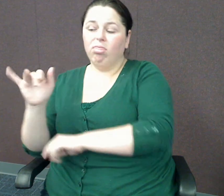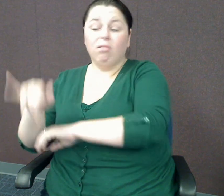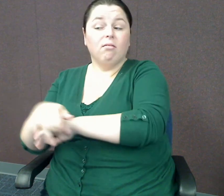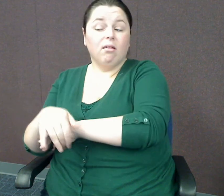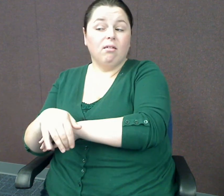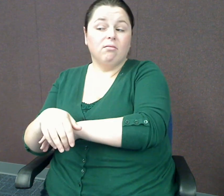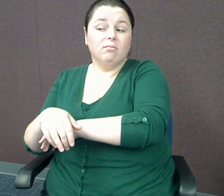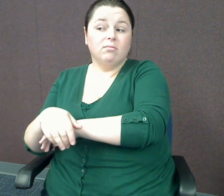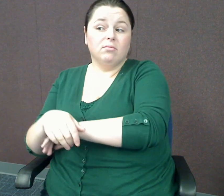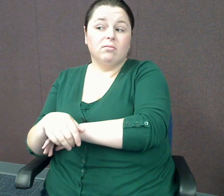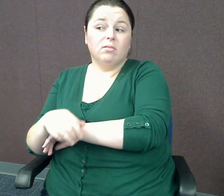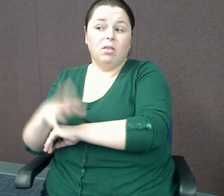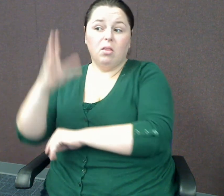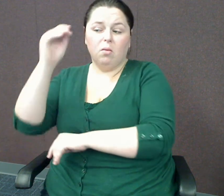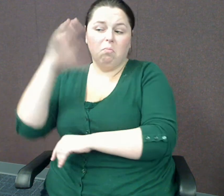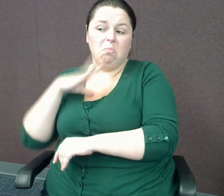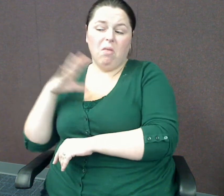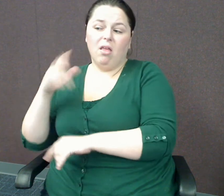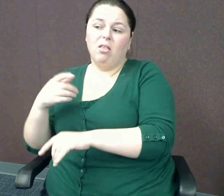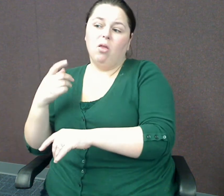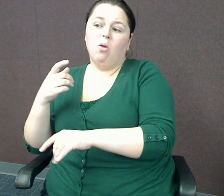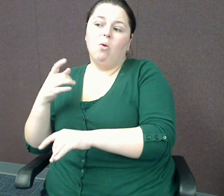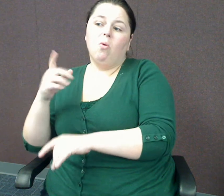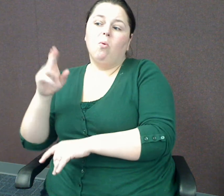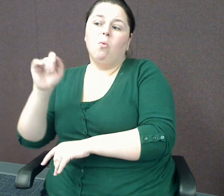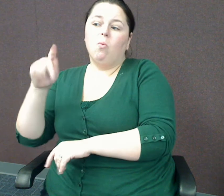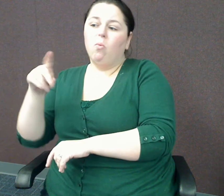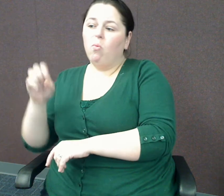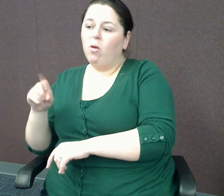She said the man that raped her